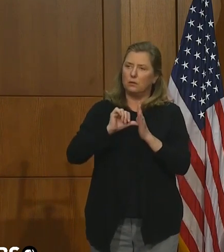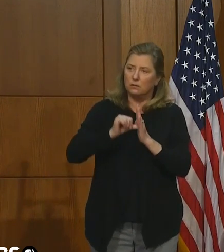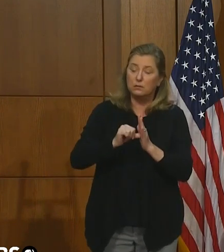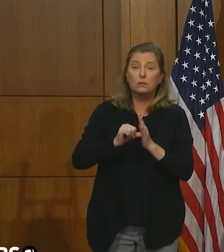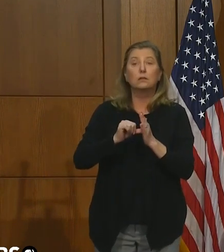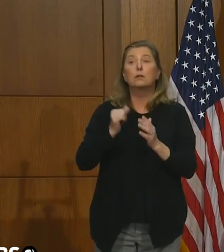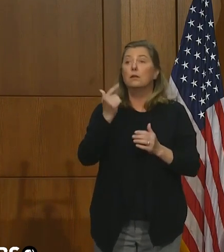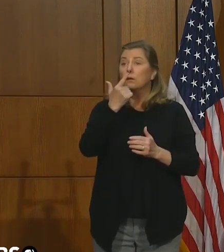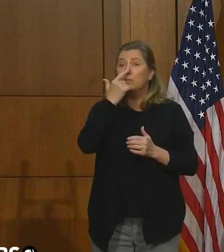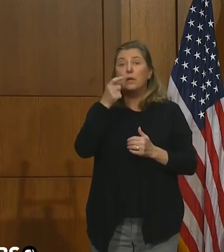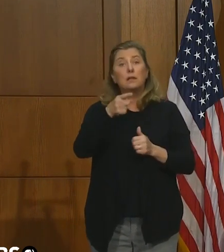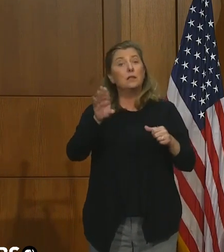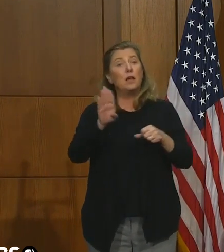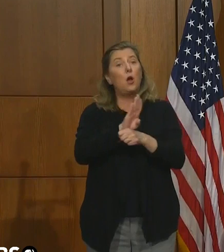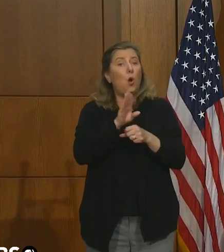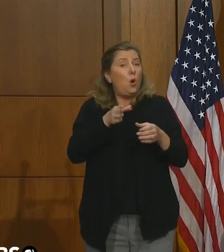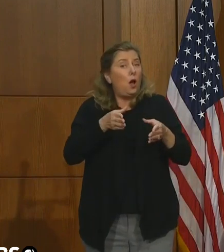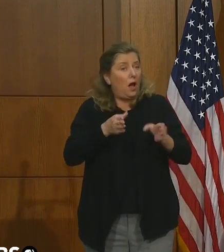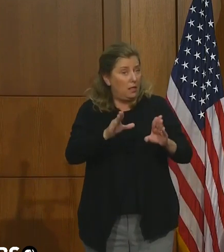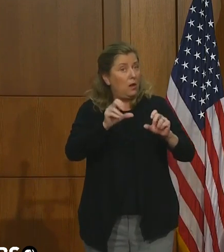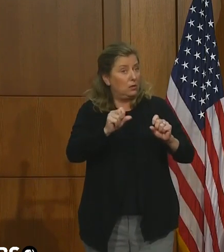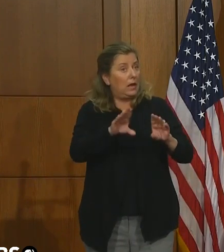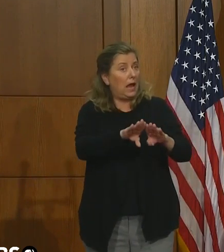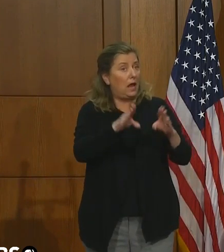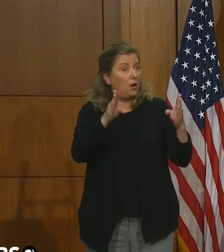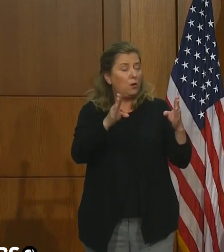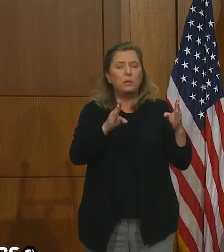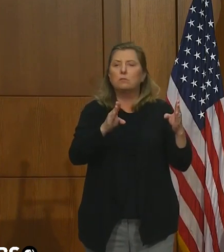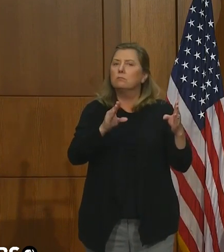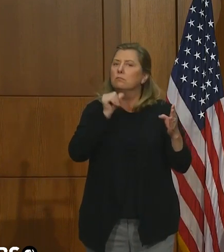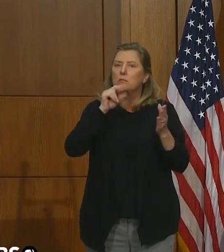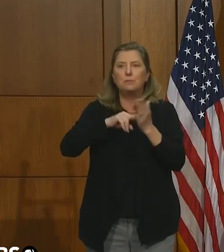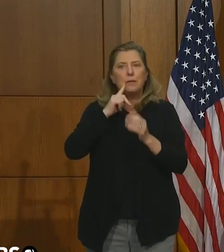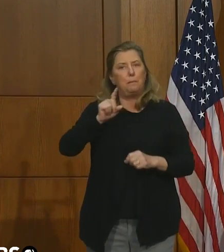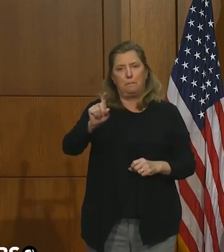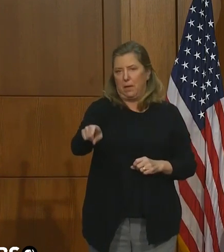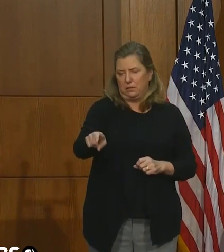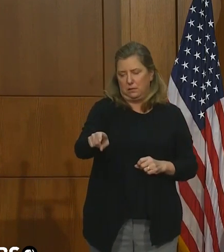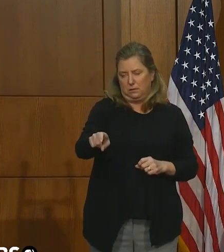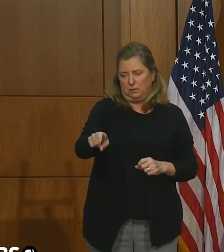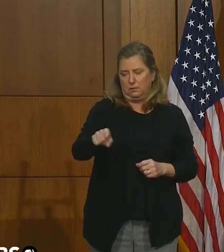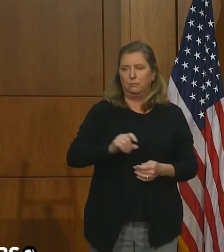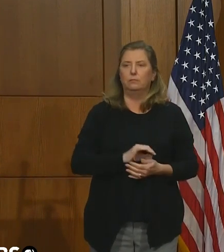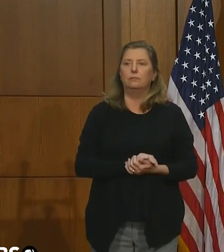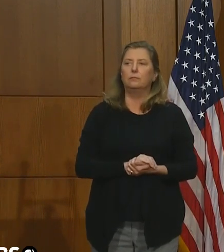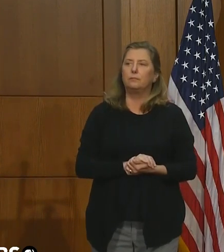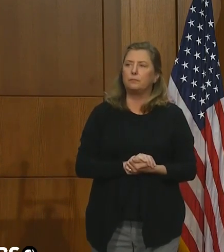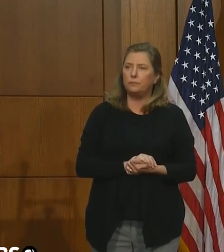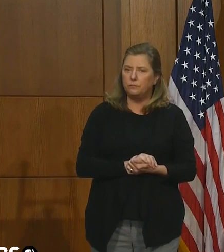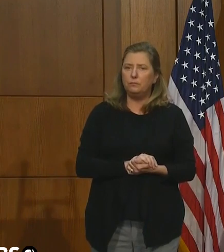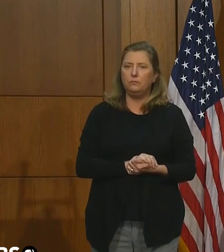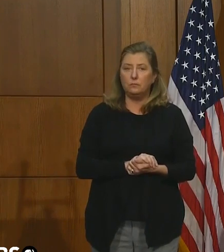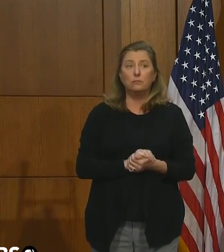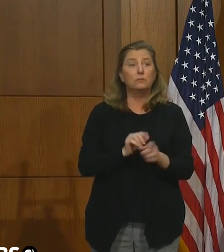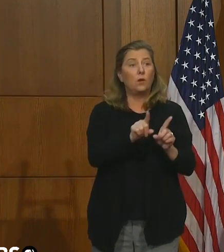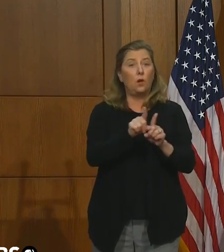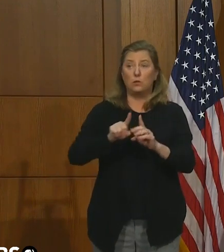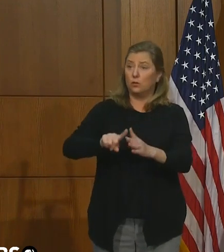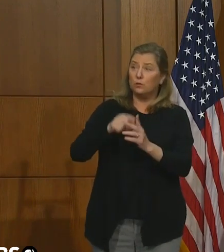just because a business is allowed to open doesn't mean that it must open. Also, starting